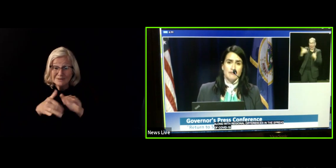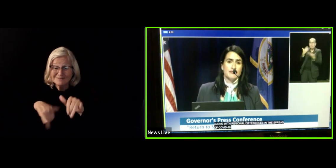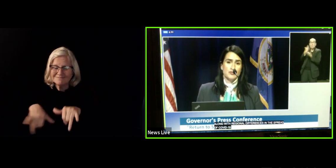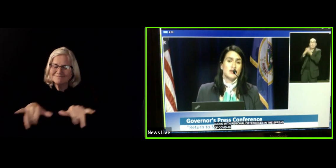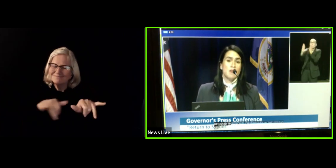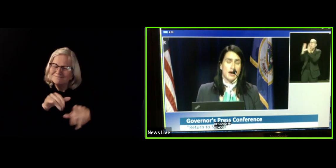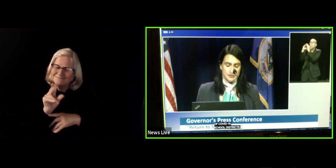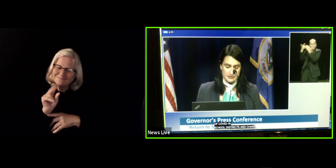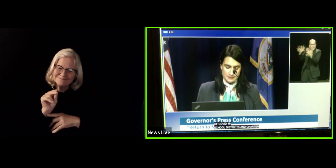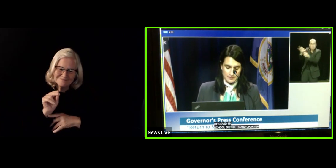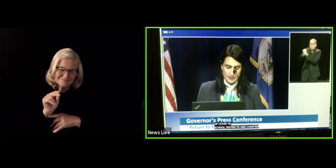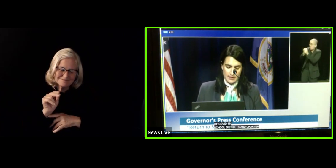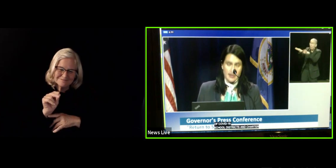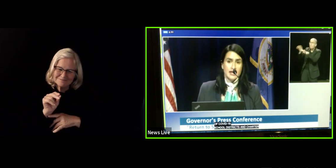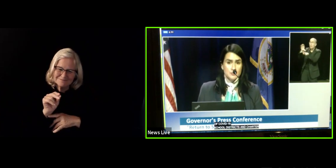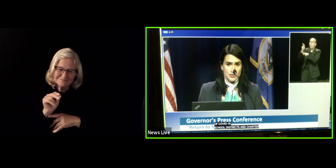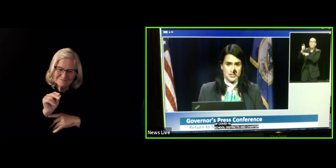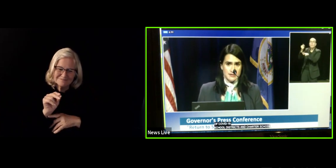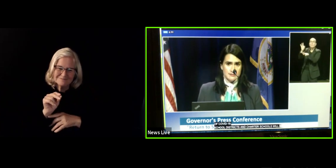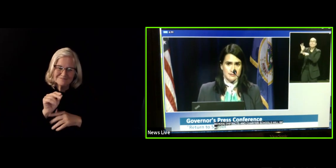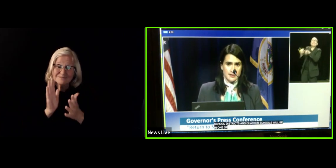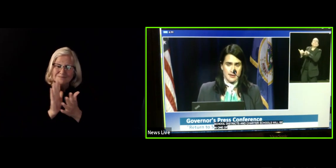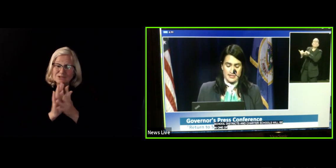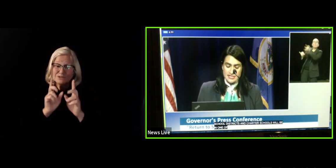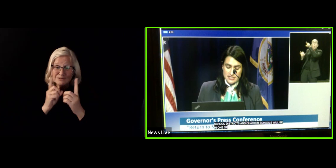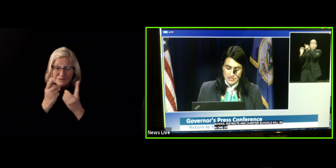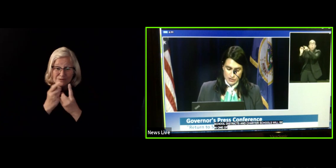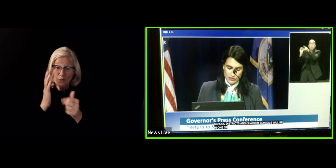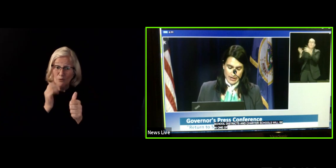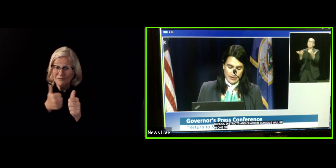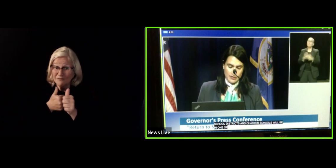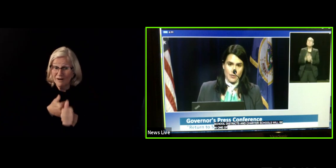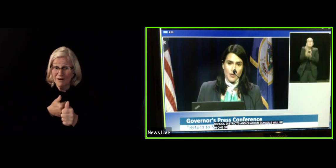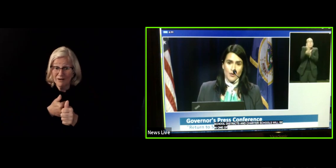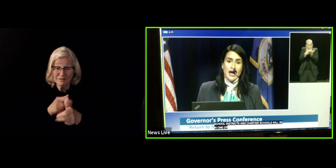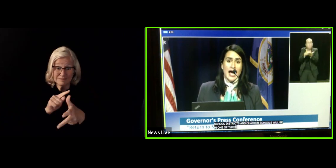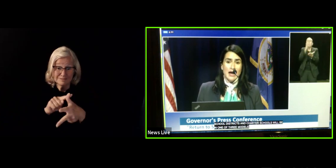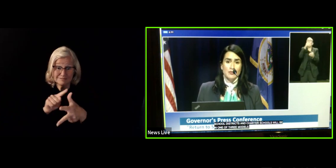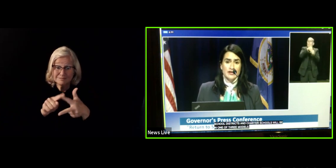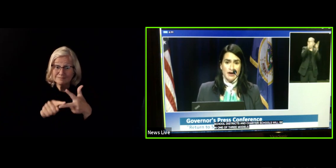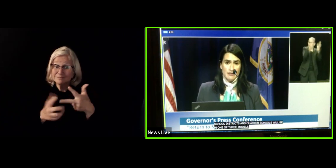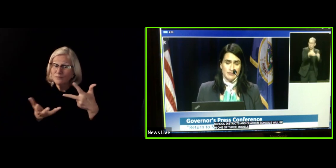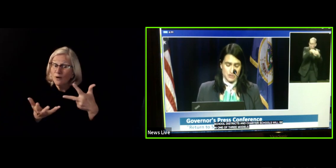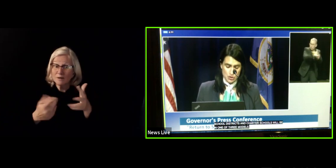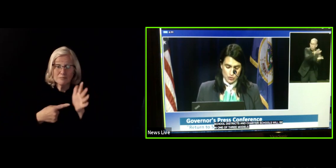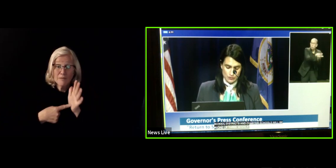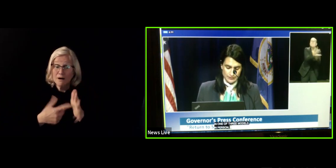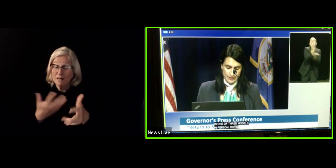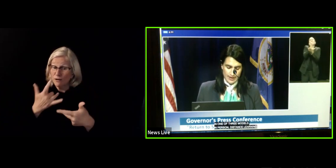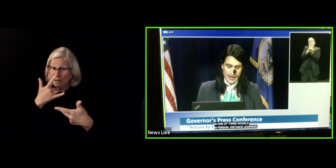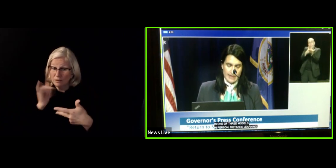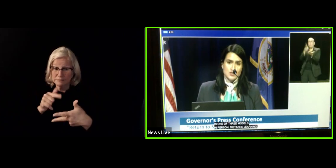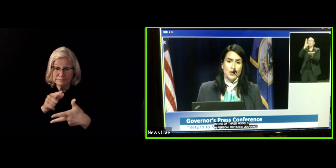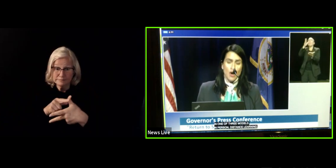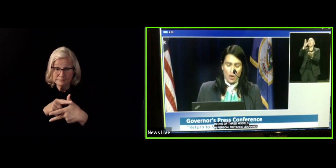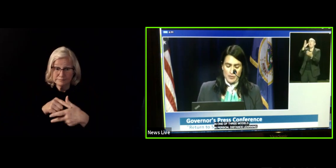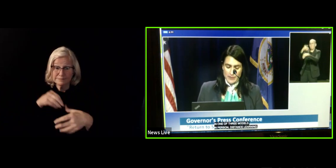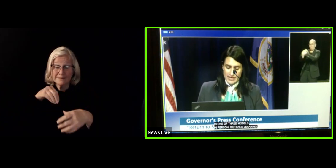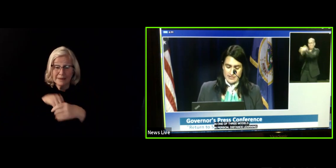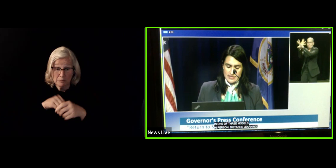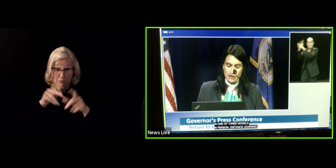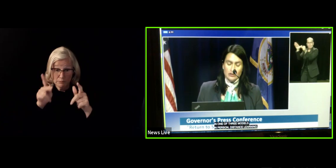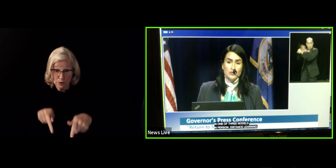of three models: in-person, distance learning, or a hybrid of the two. And this will all